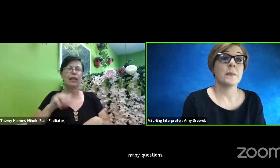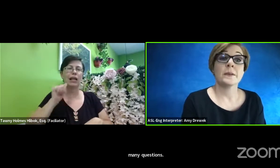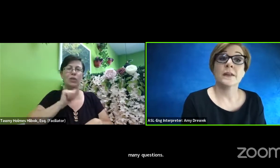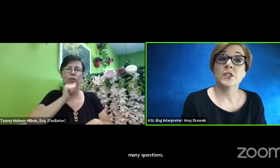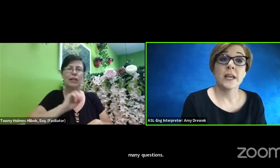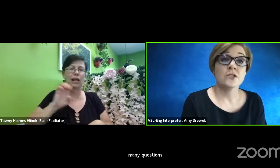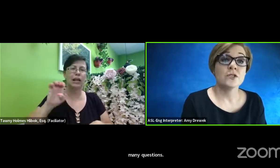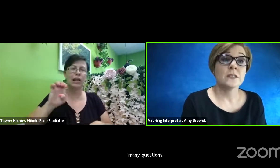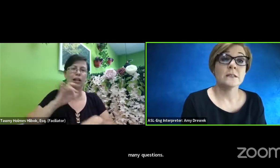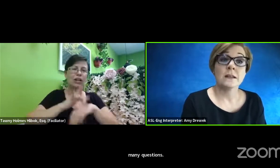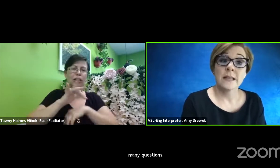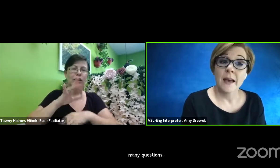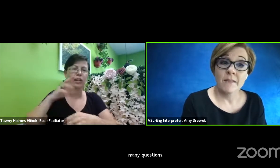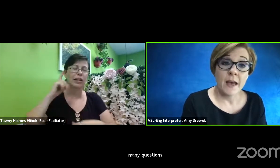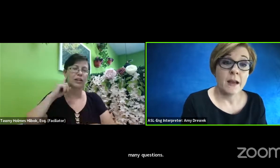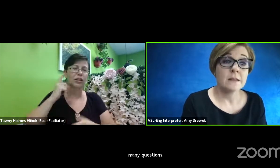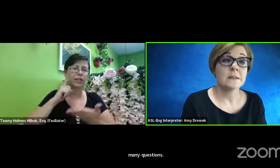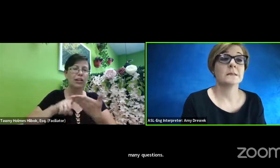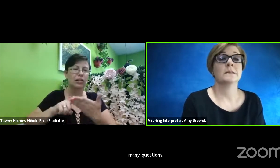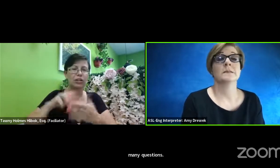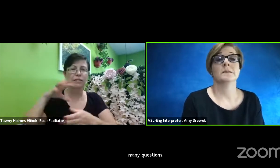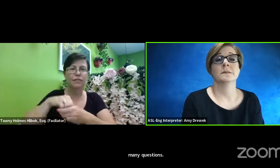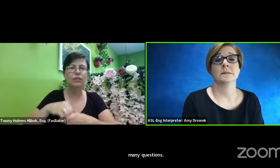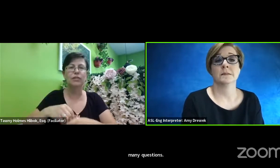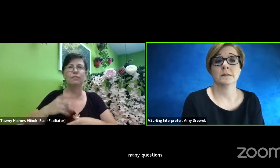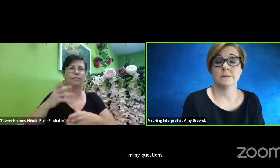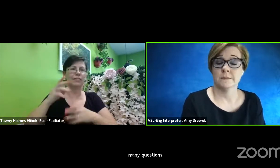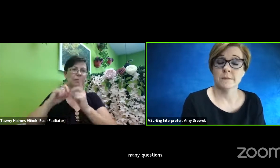The State Department of Education does have that.